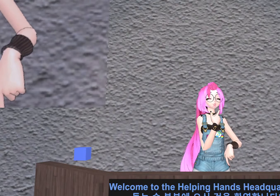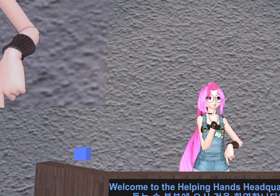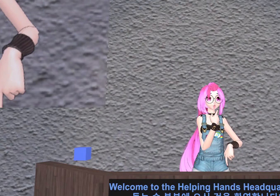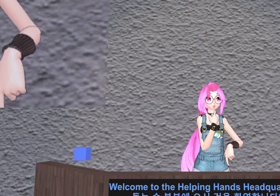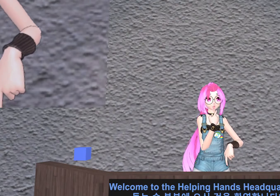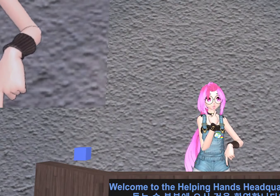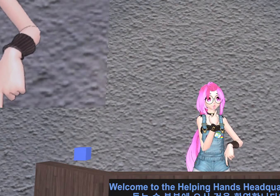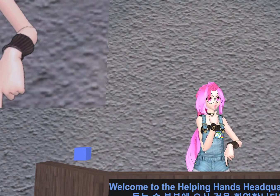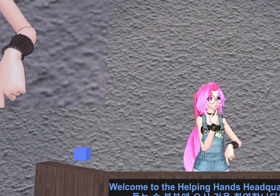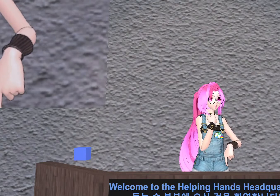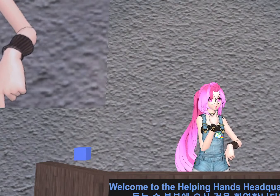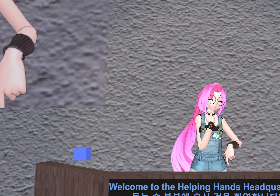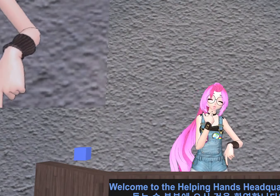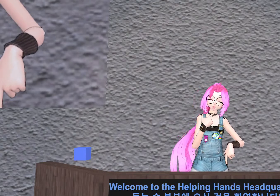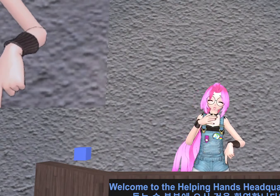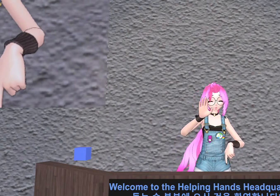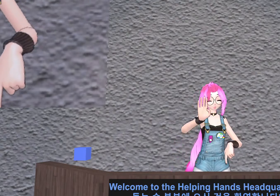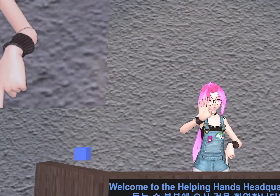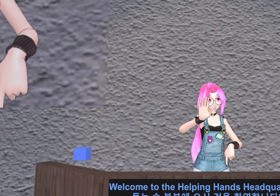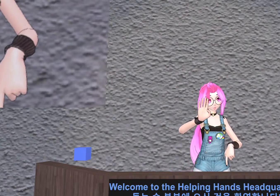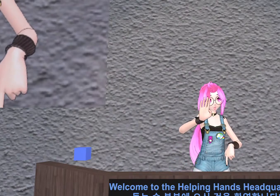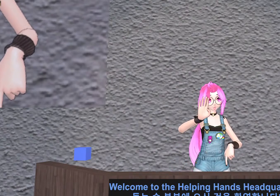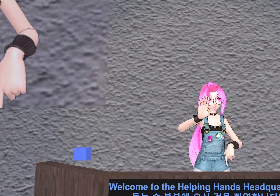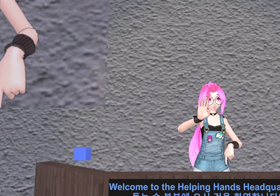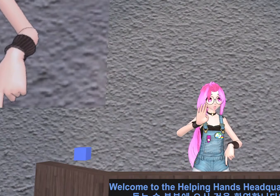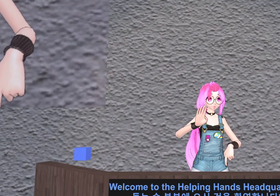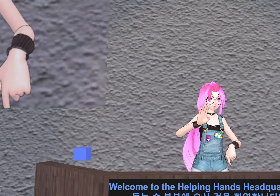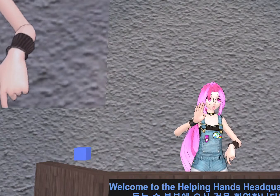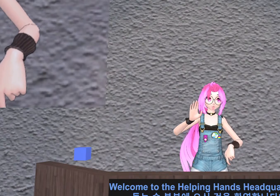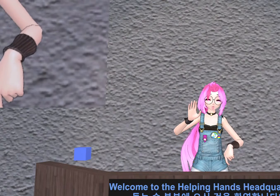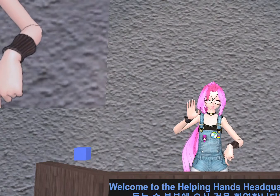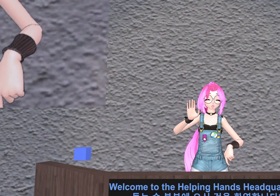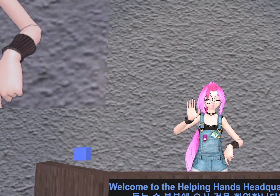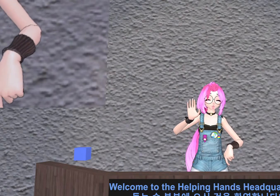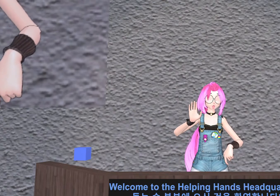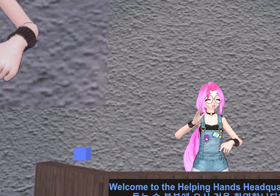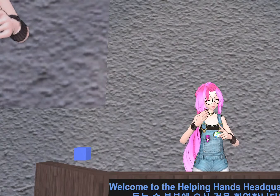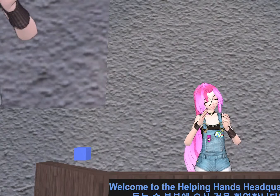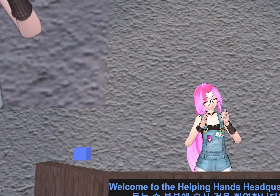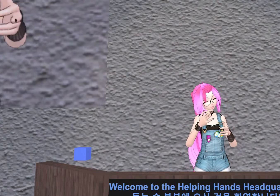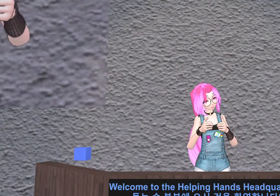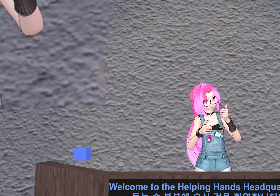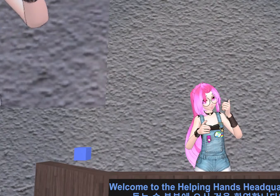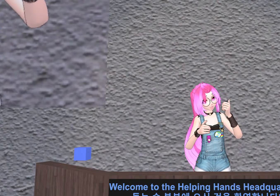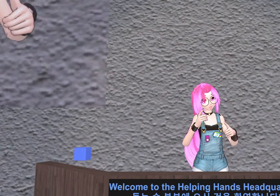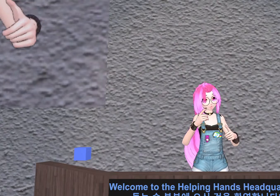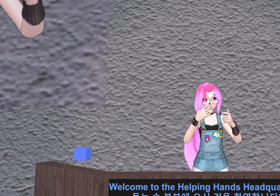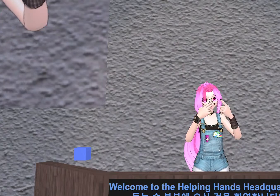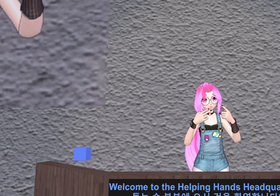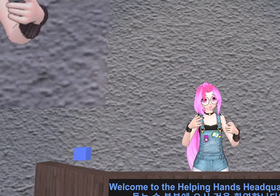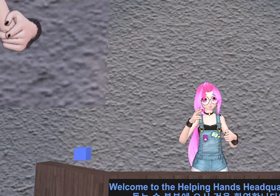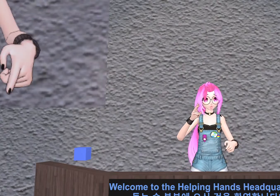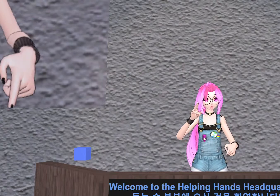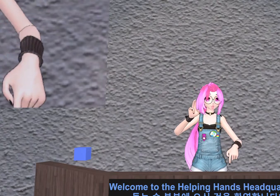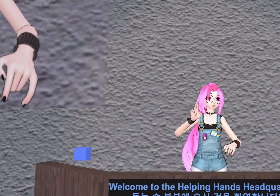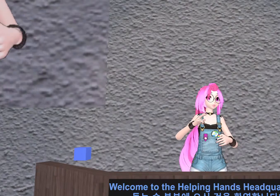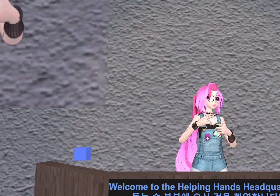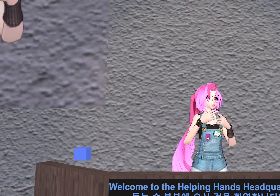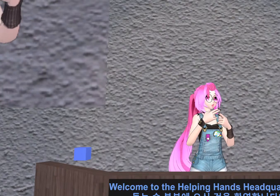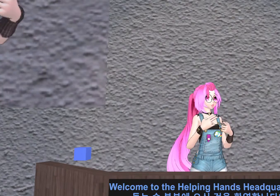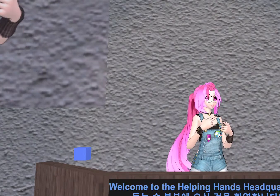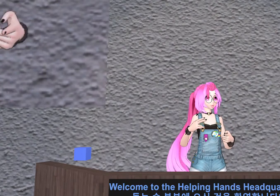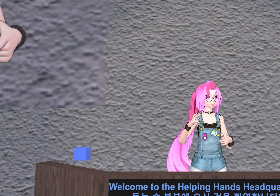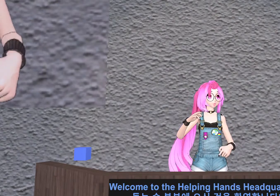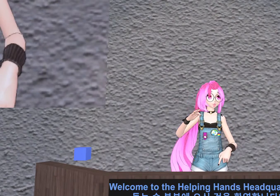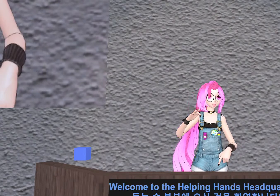and you can remember the letters. There you go. The B in LGBT stands for bi. This is a lot easier if you have